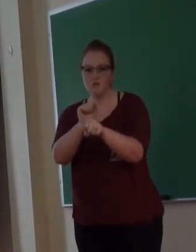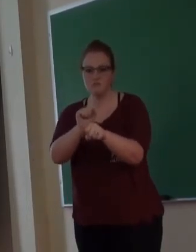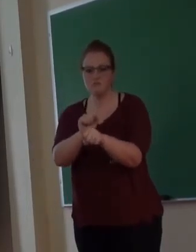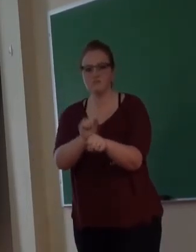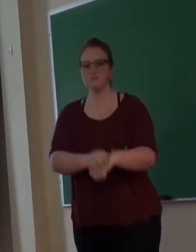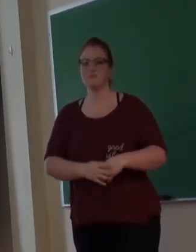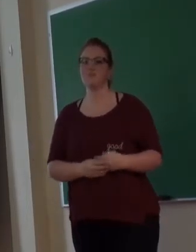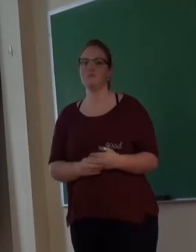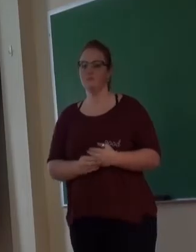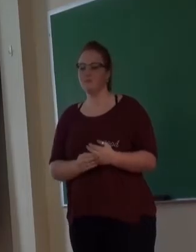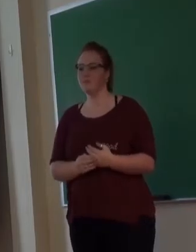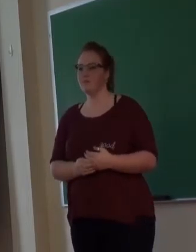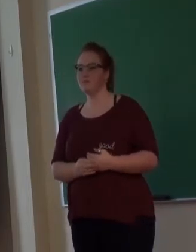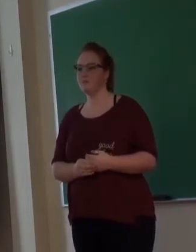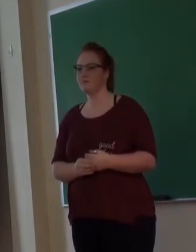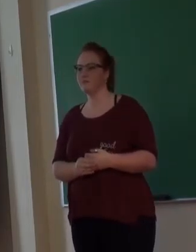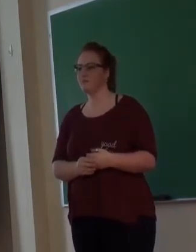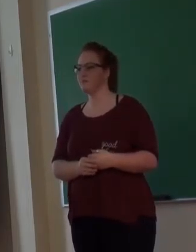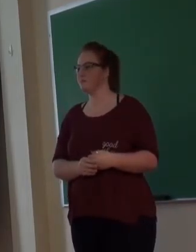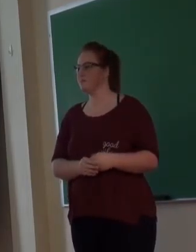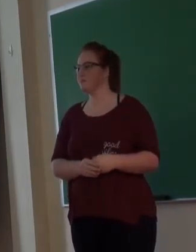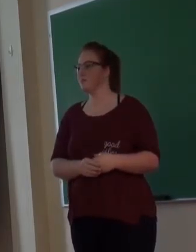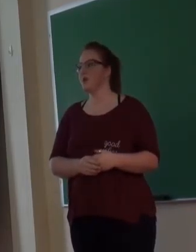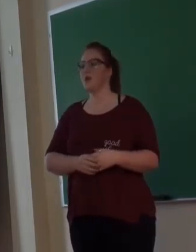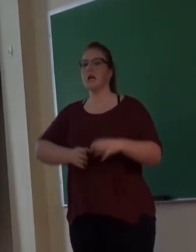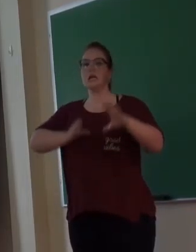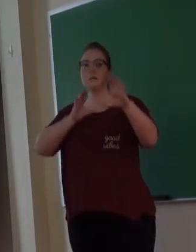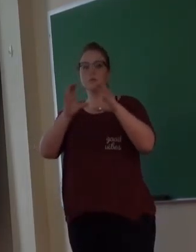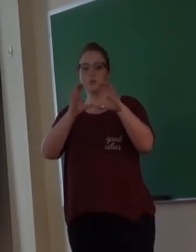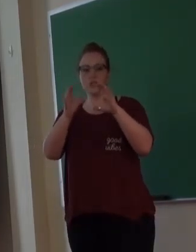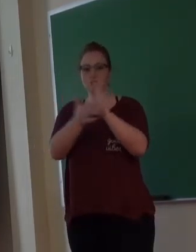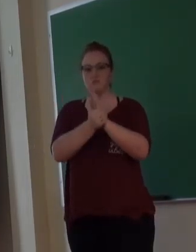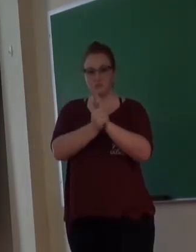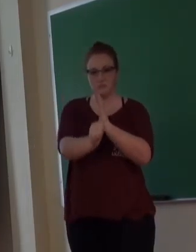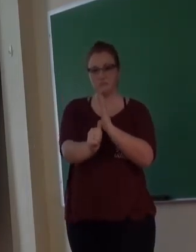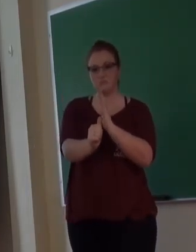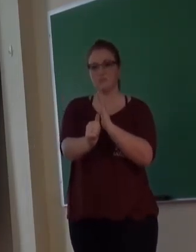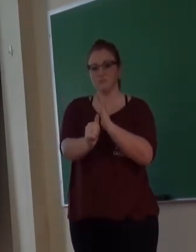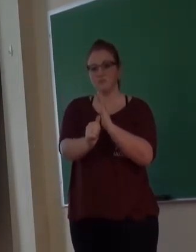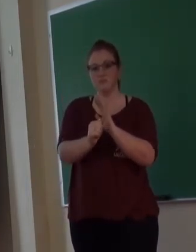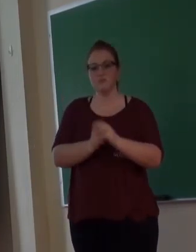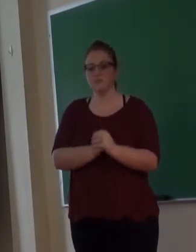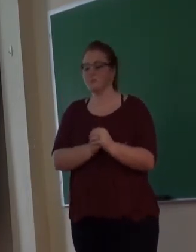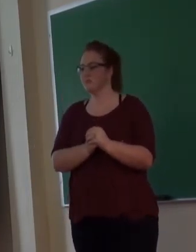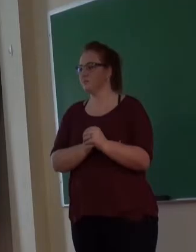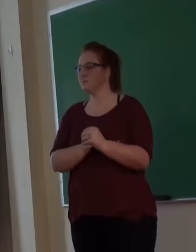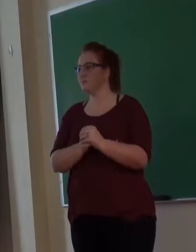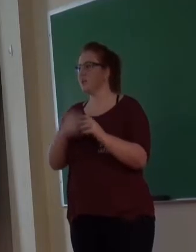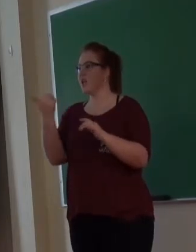job done. Communication skills, obviously in any industry that you work, whether it